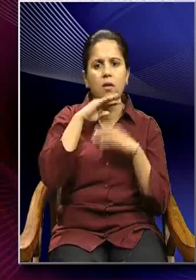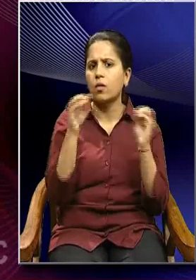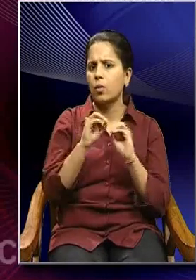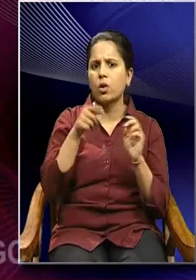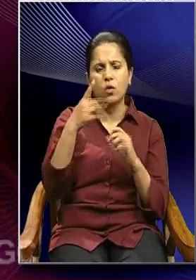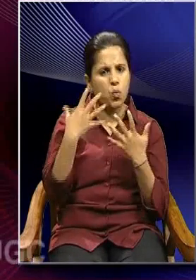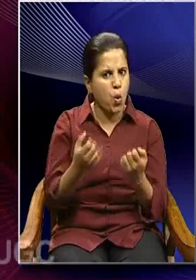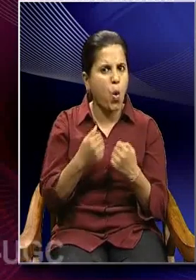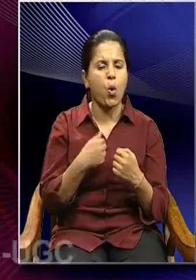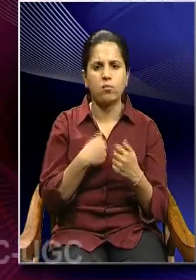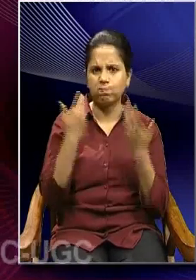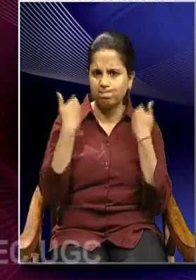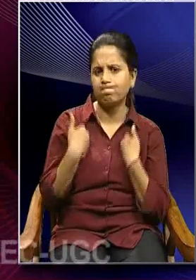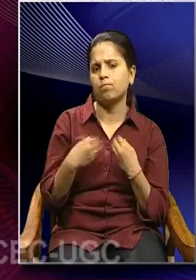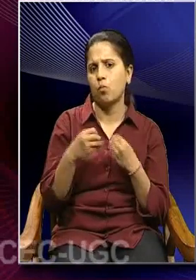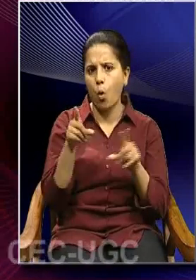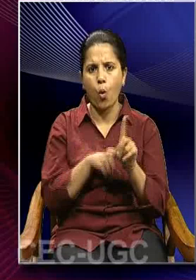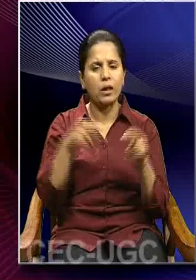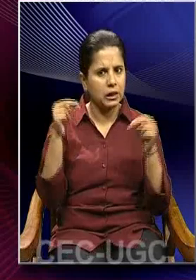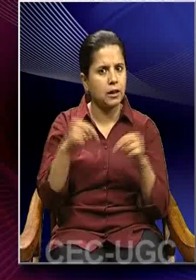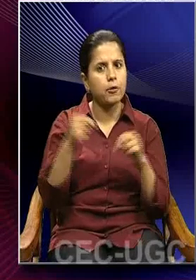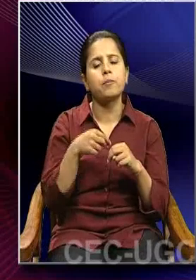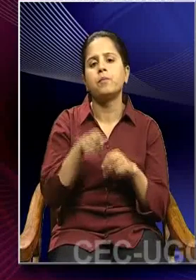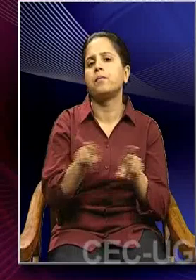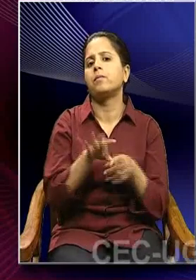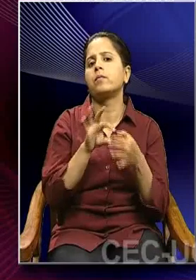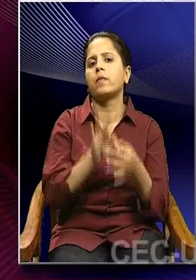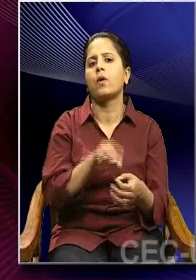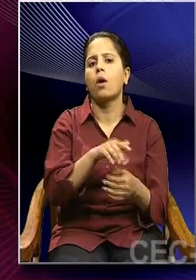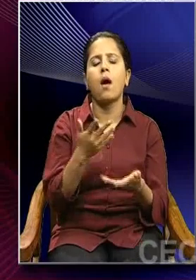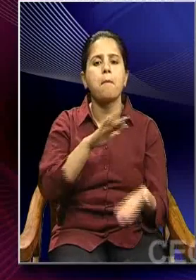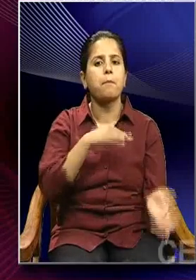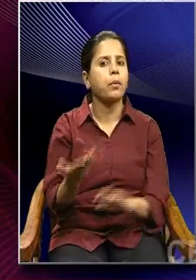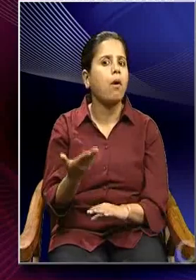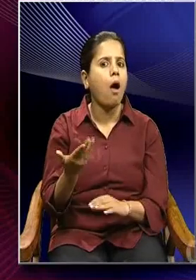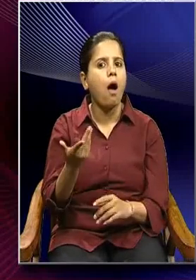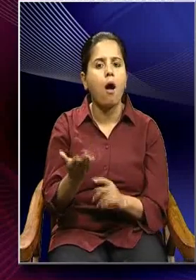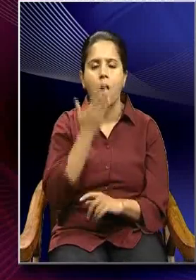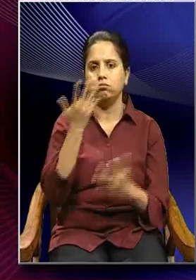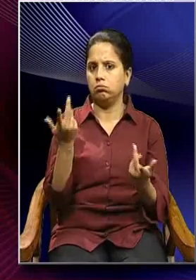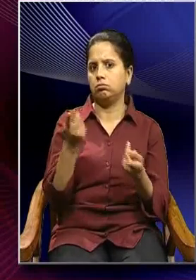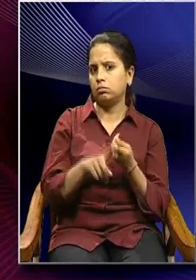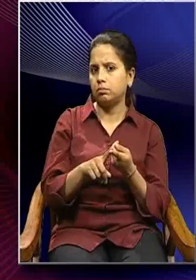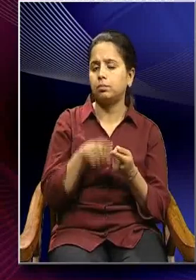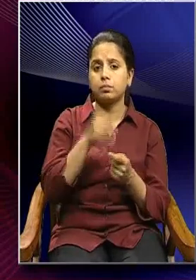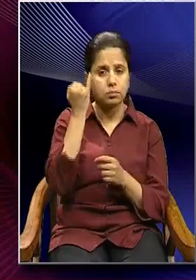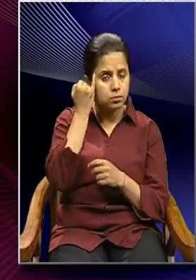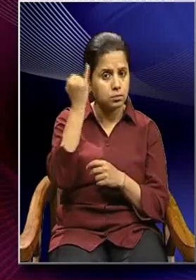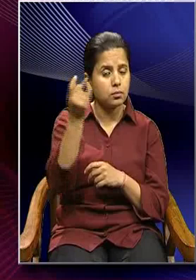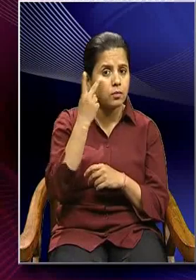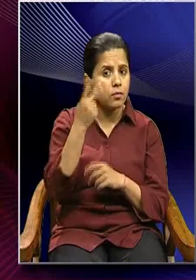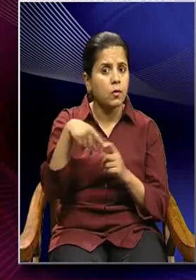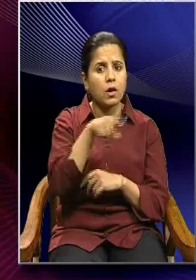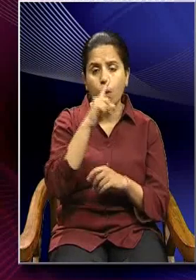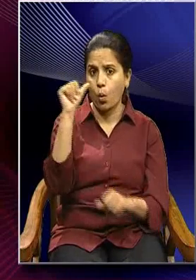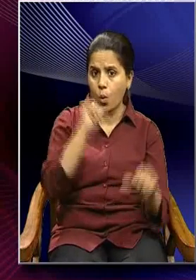more bodily needs, and it is perhaps this that leads to her sudden death. So this idea of the kind of